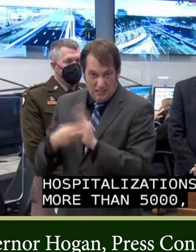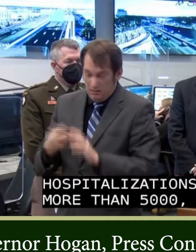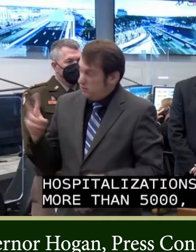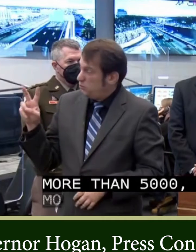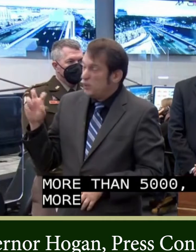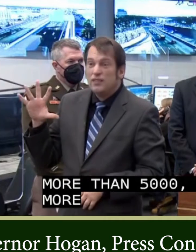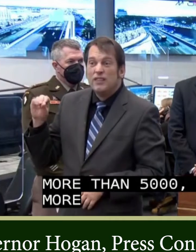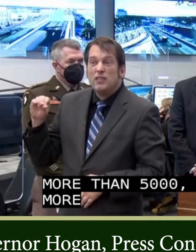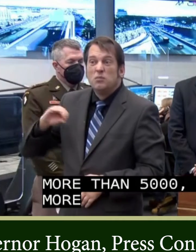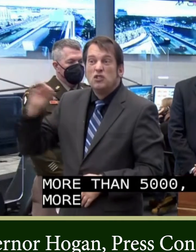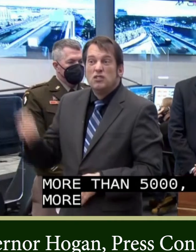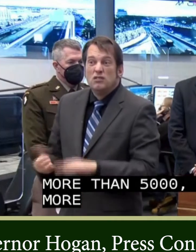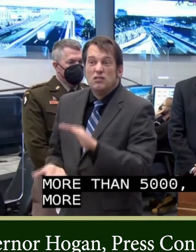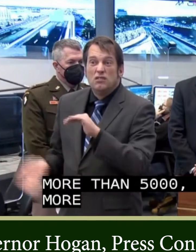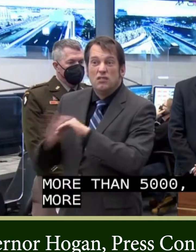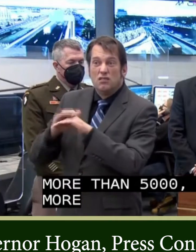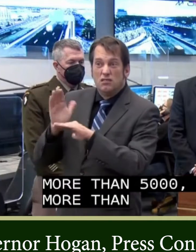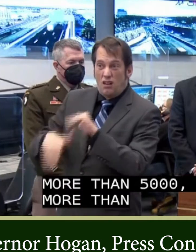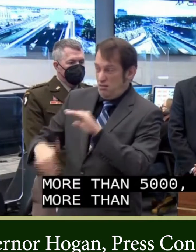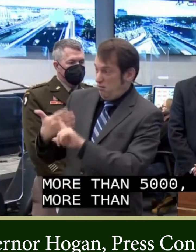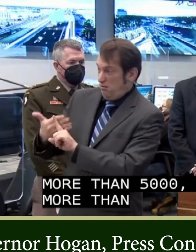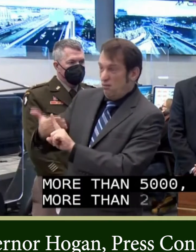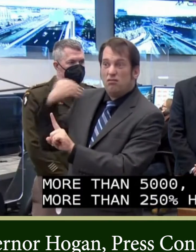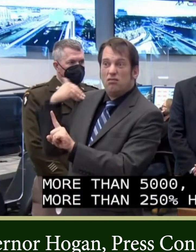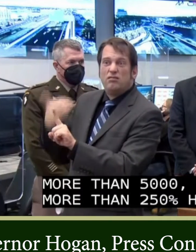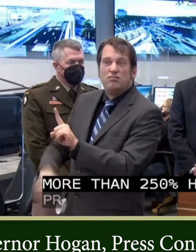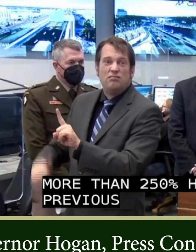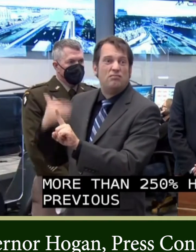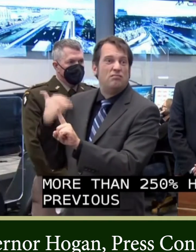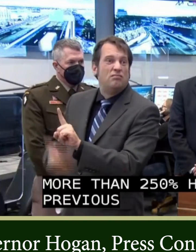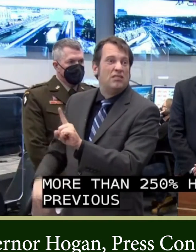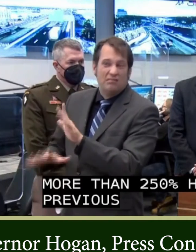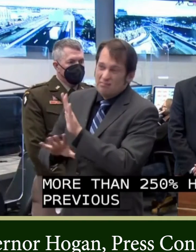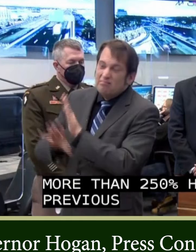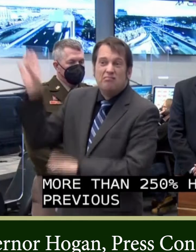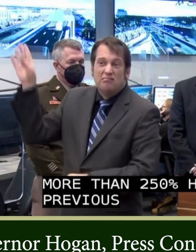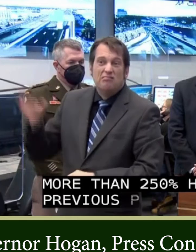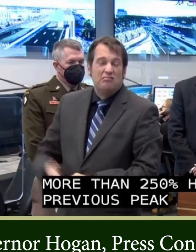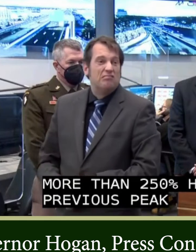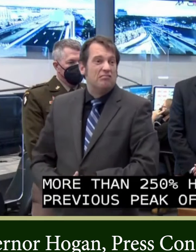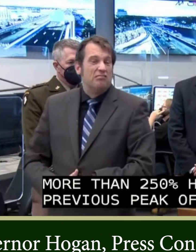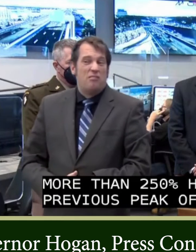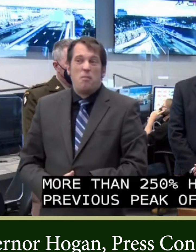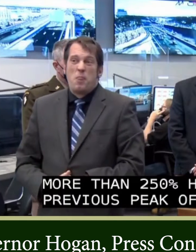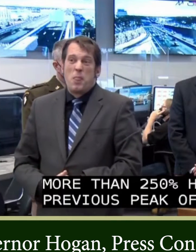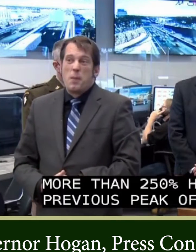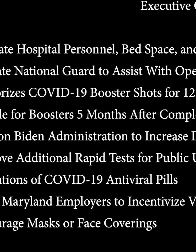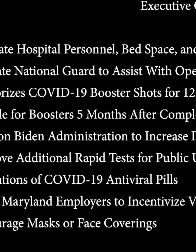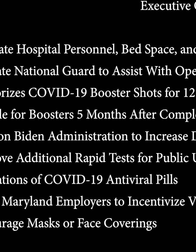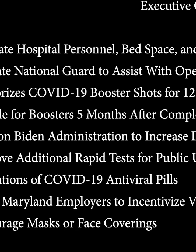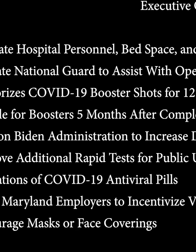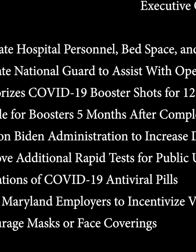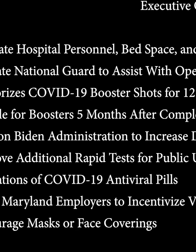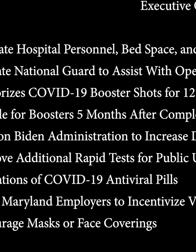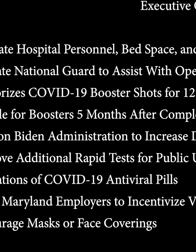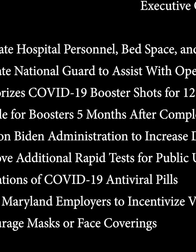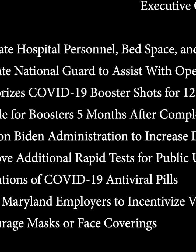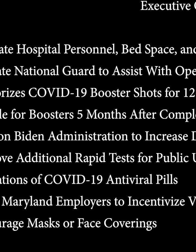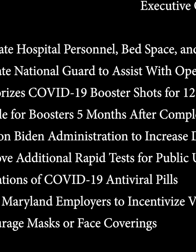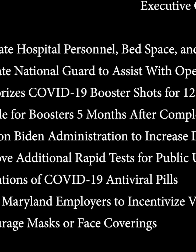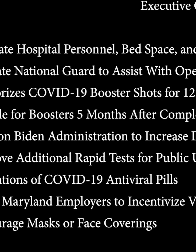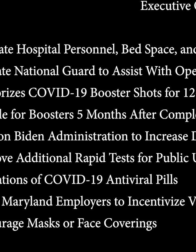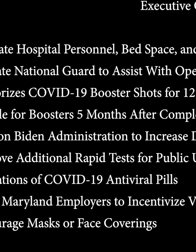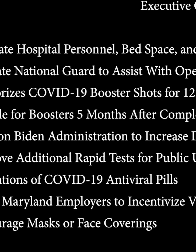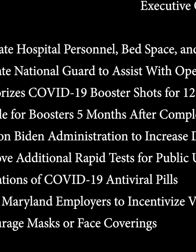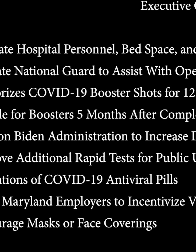worst. The governor's orders included a relaxation of licensing restrictions for nurses to address the current staff